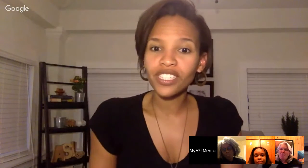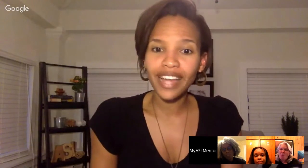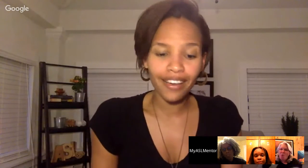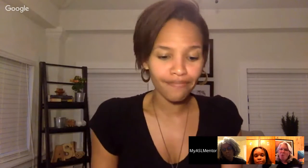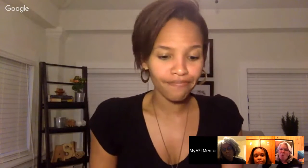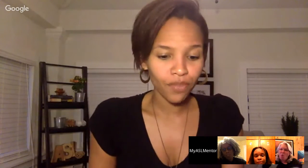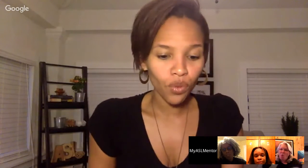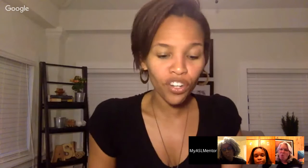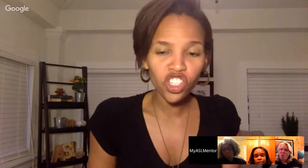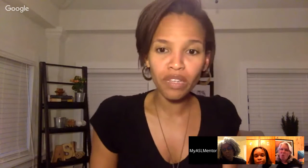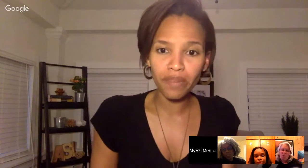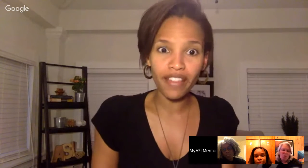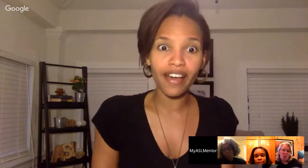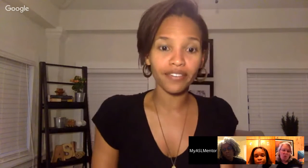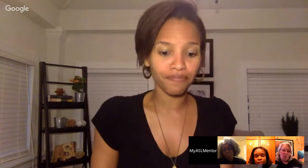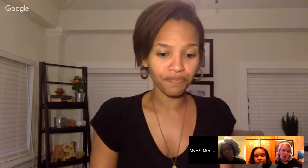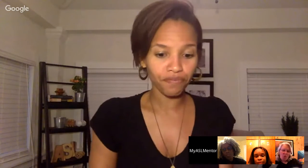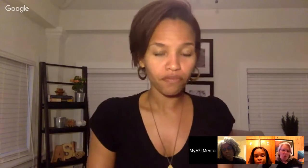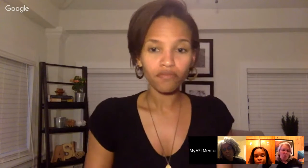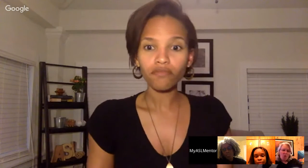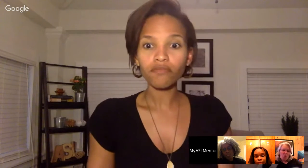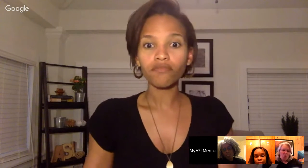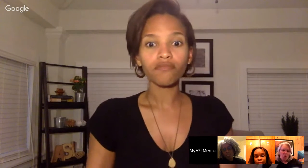just that. What does she mean by that?